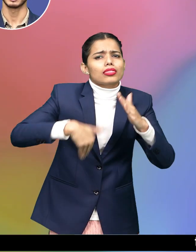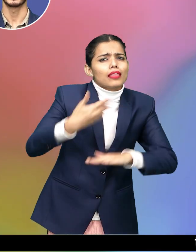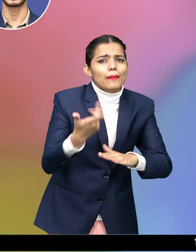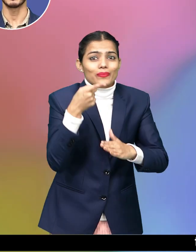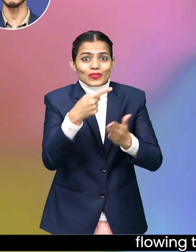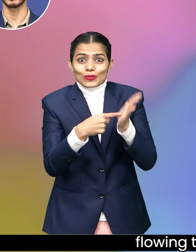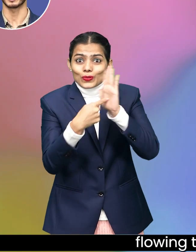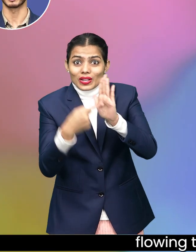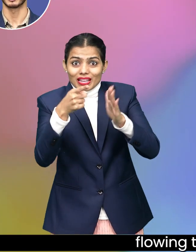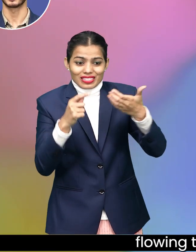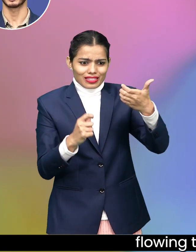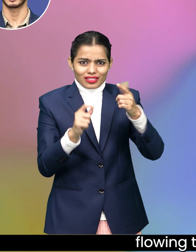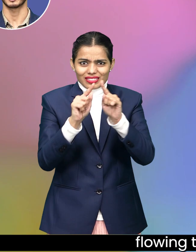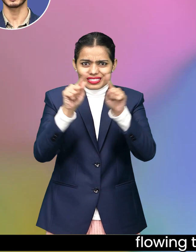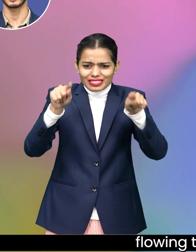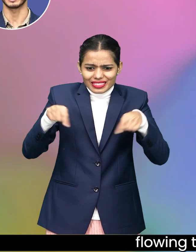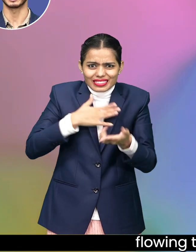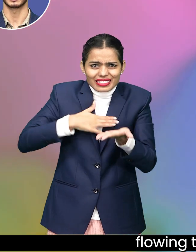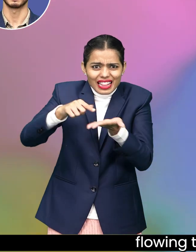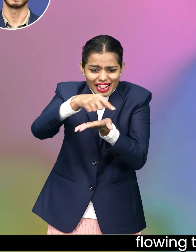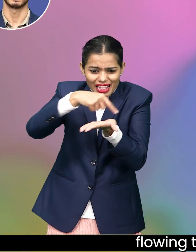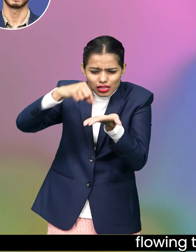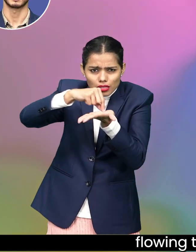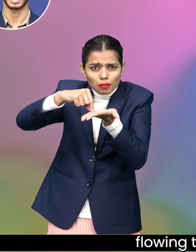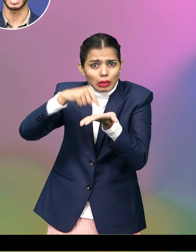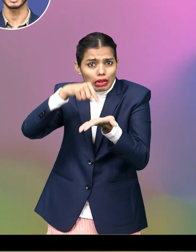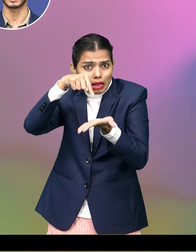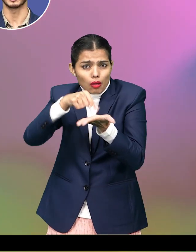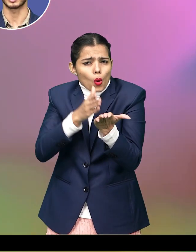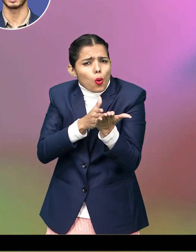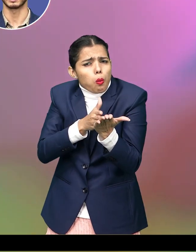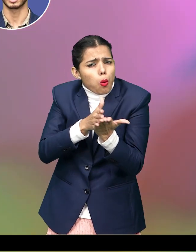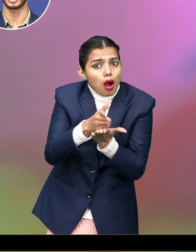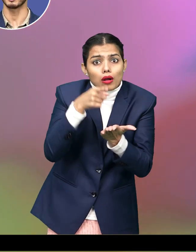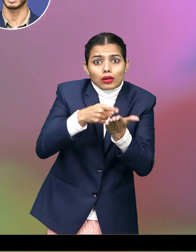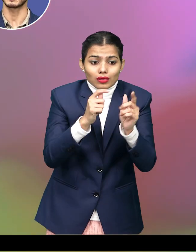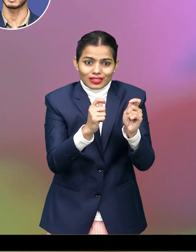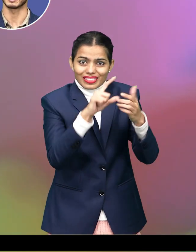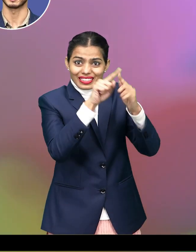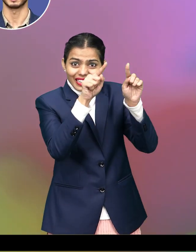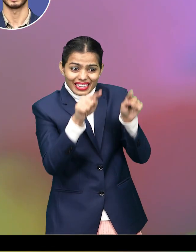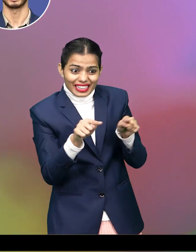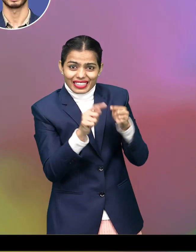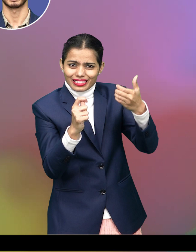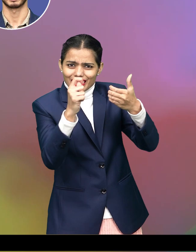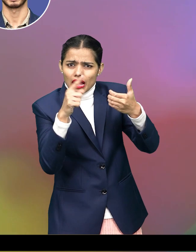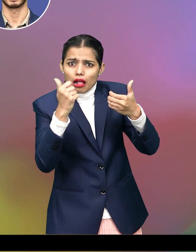then the current flowing through the conductor is I equals to Q by T.